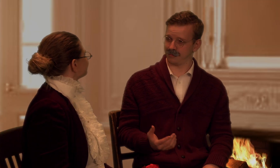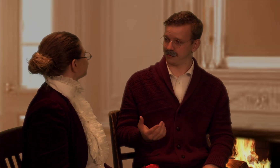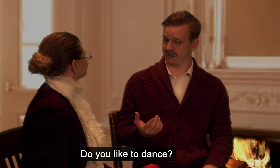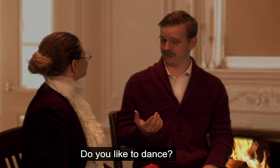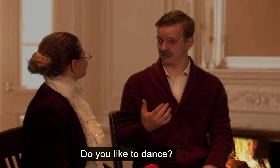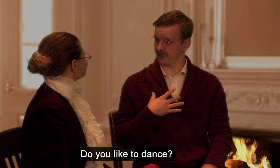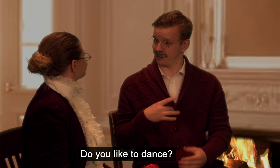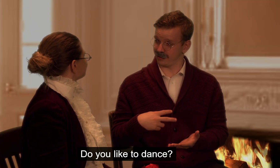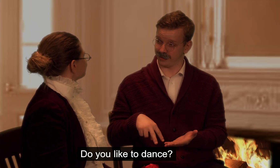Do you like to dance?